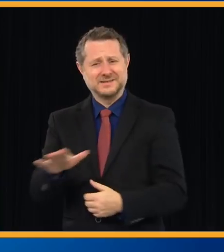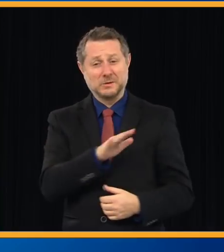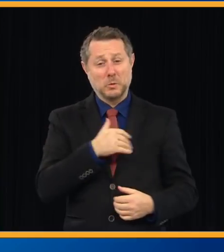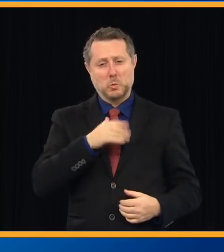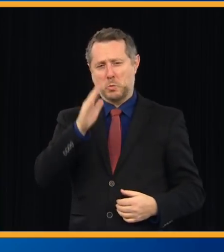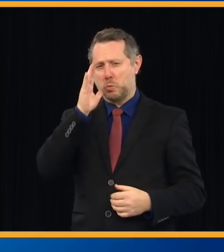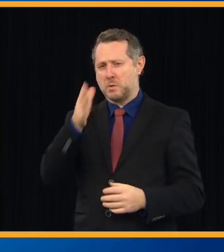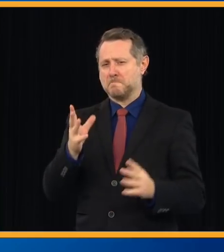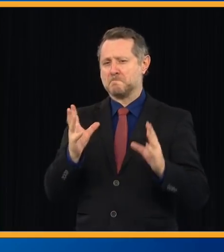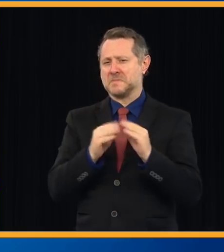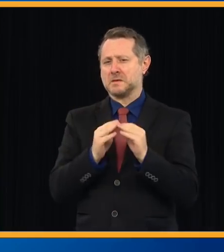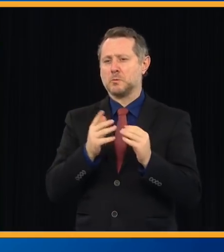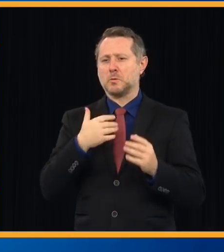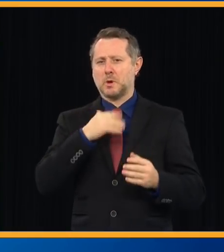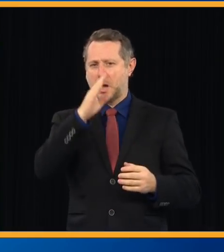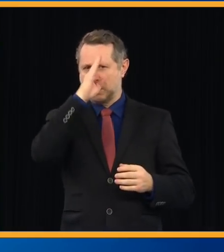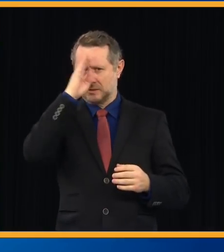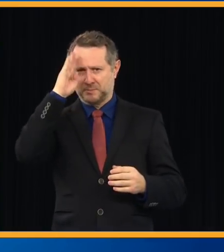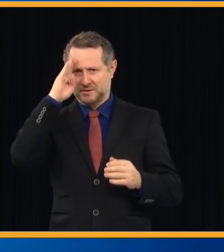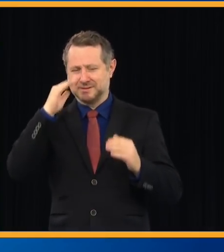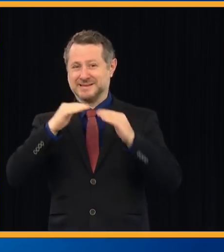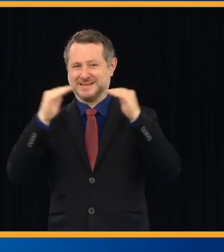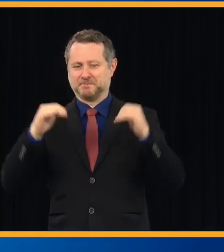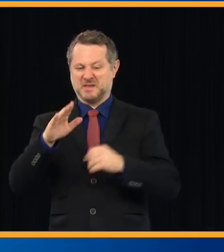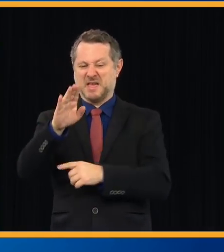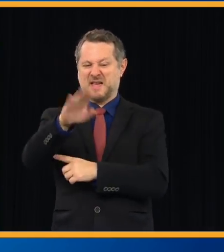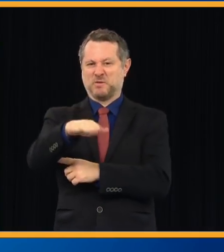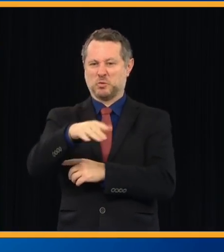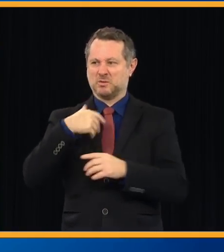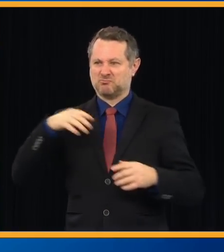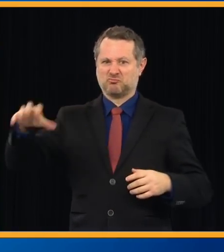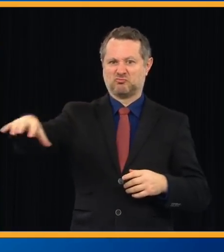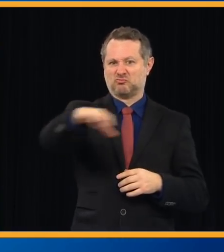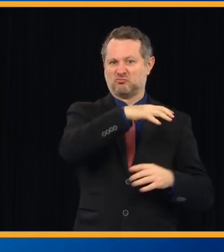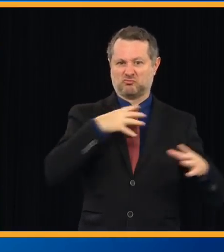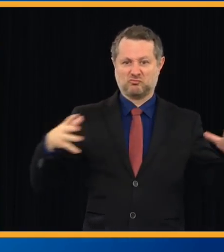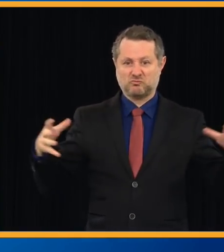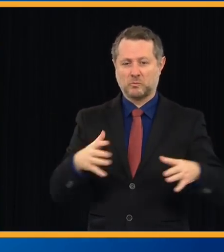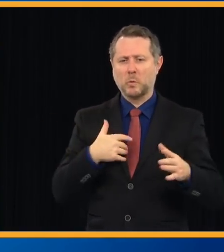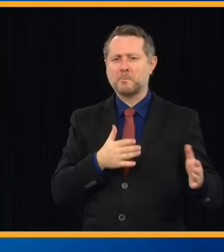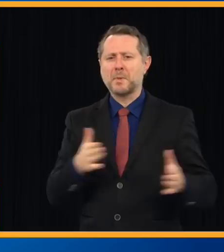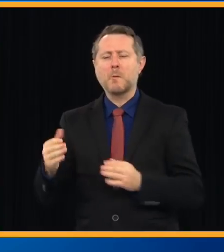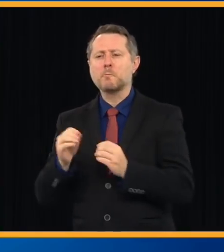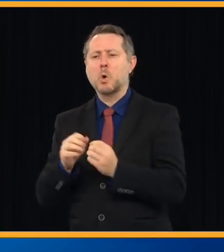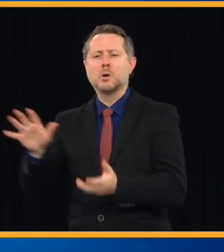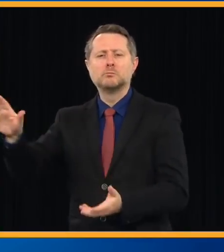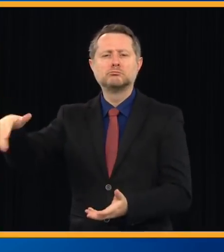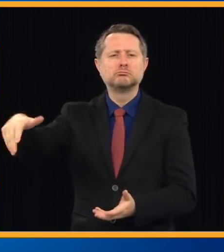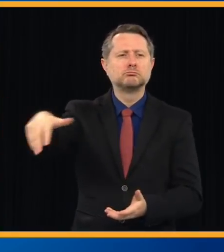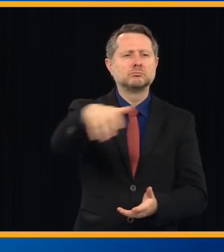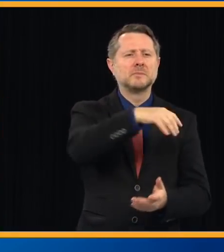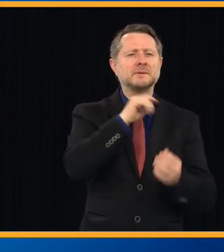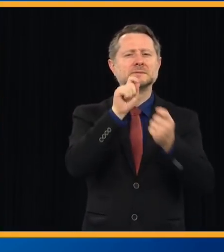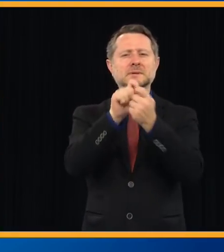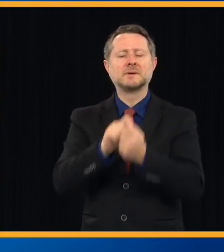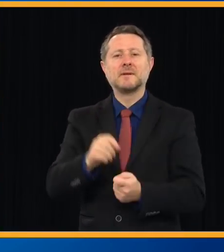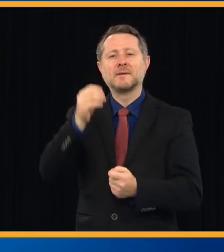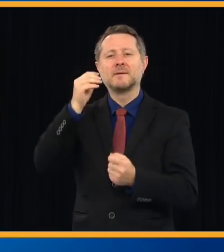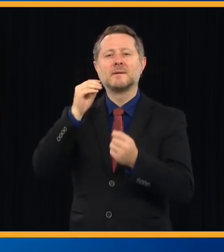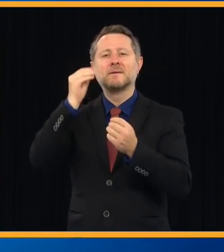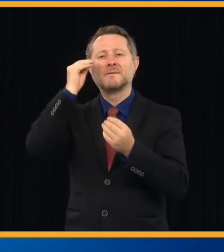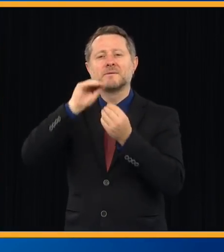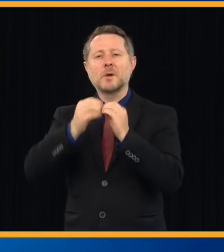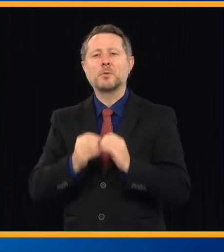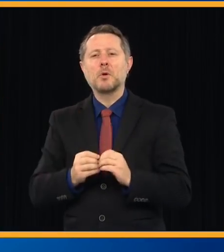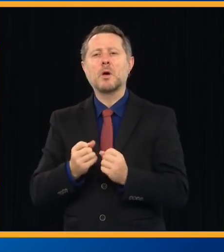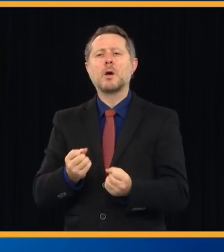afternoon and say that we want to get more specific information on those new cases that are coming in the door. Where